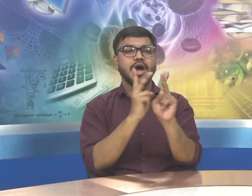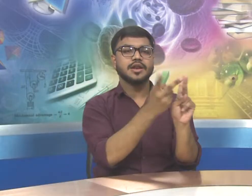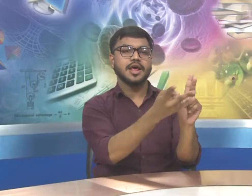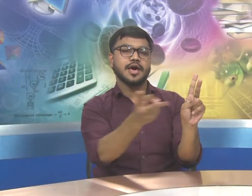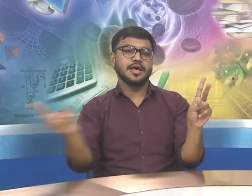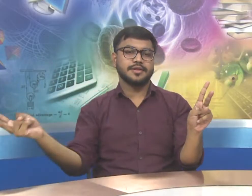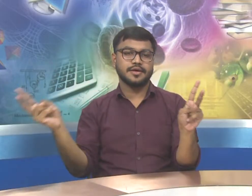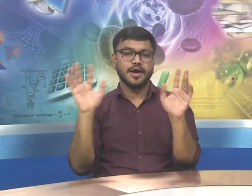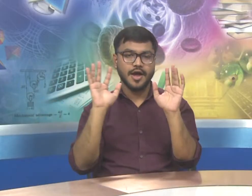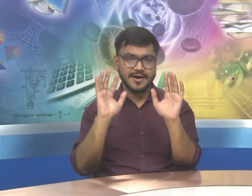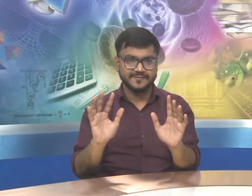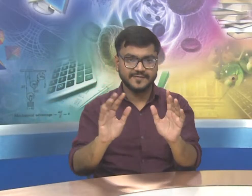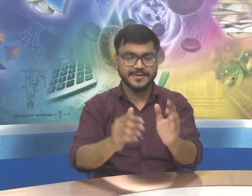weight lighter.